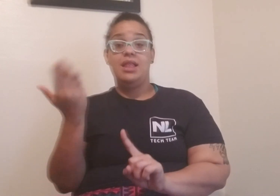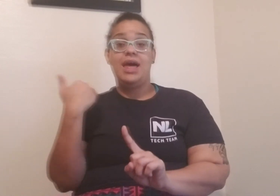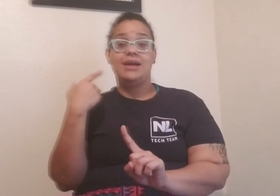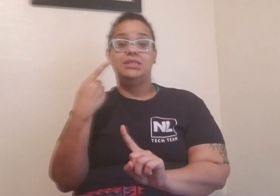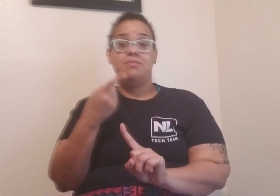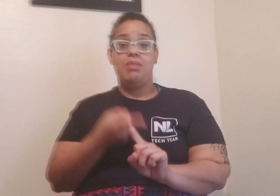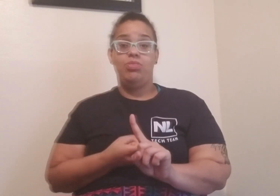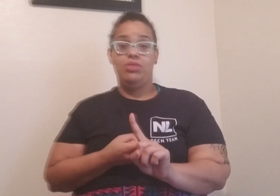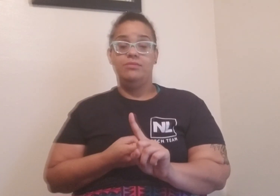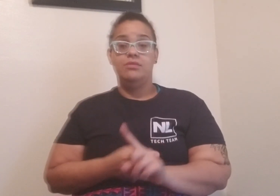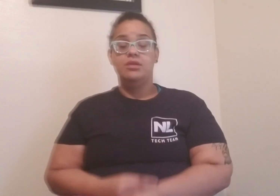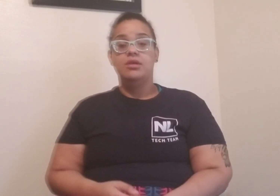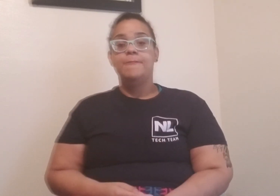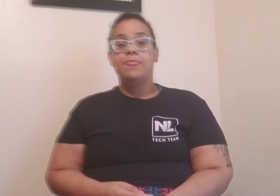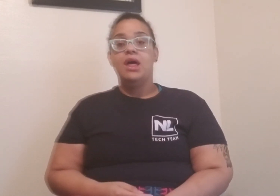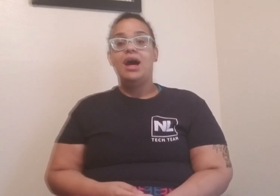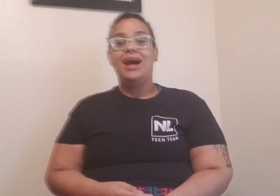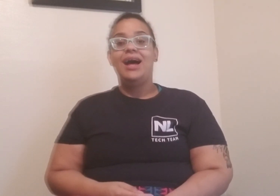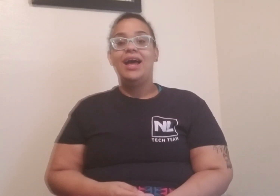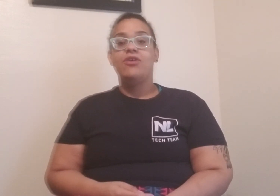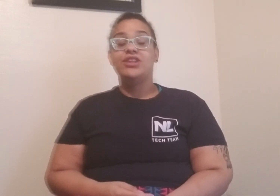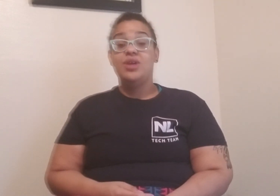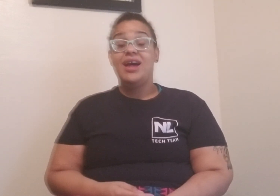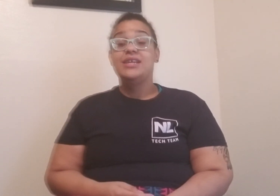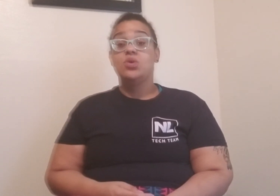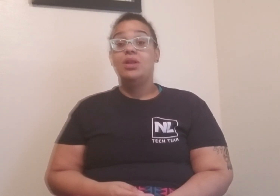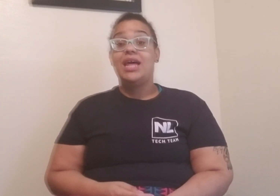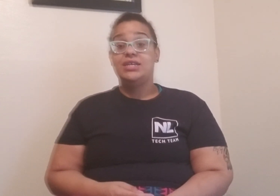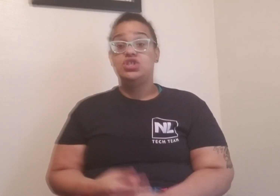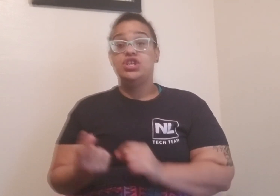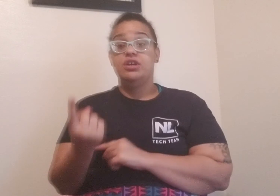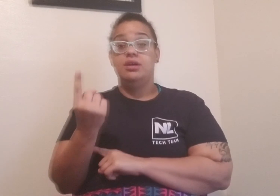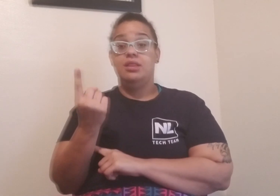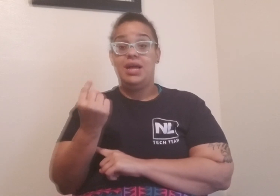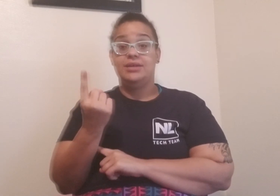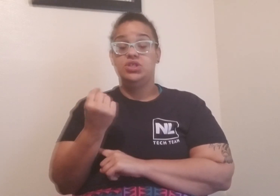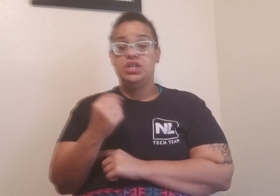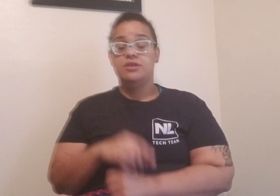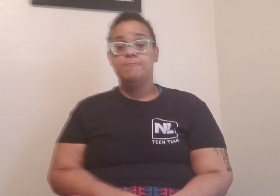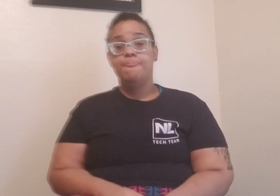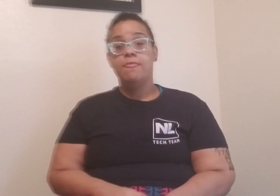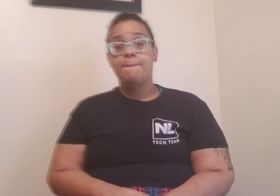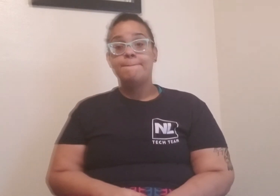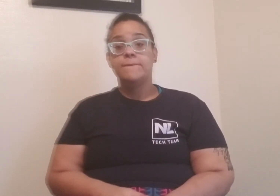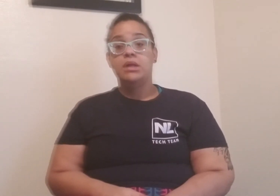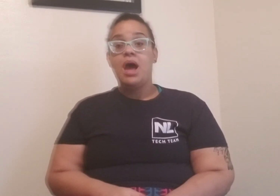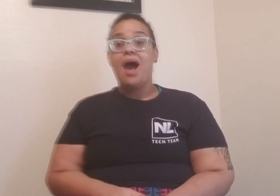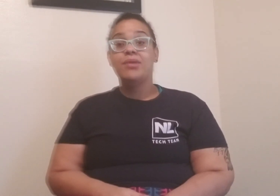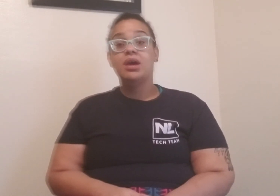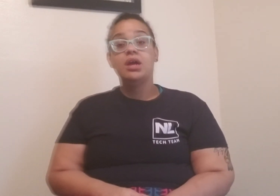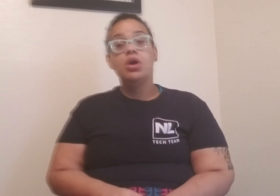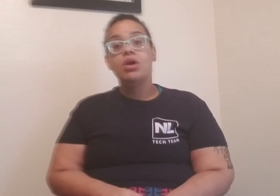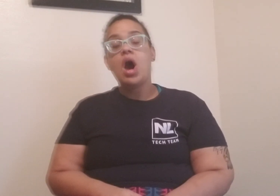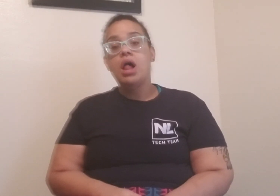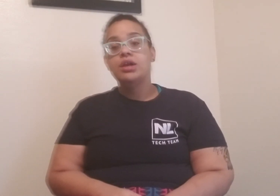I graduated high school last year. I'm gonna go to college